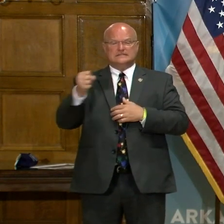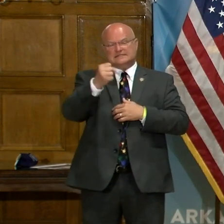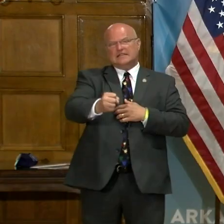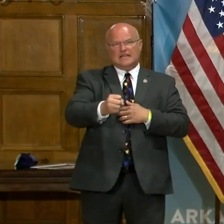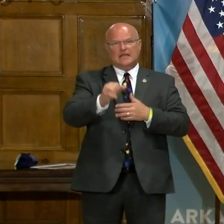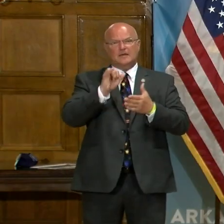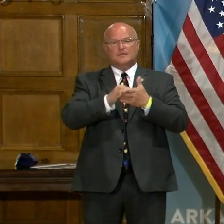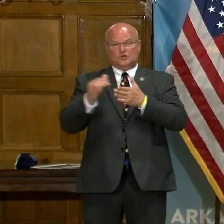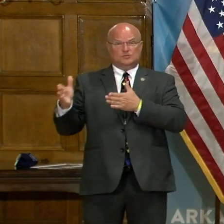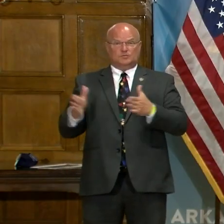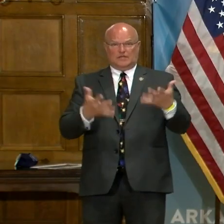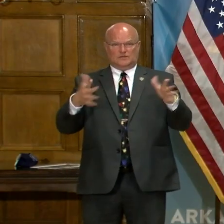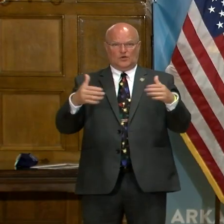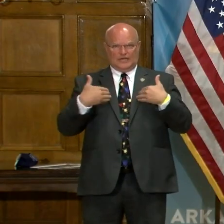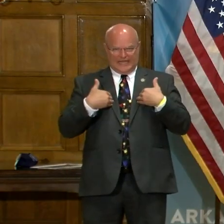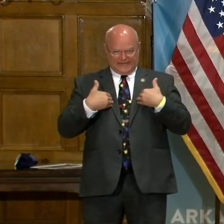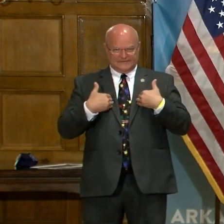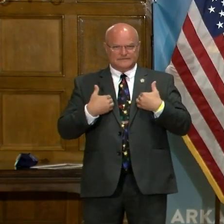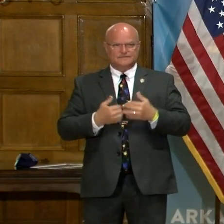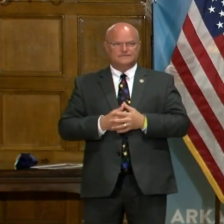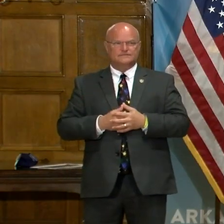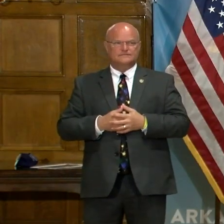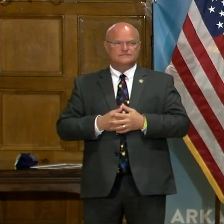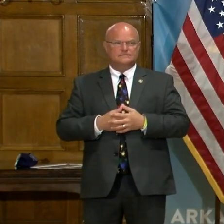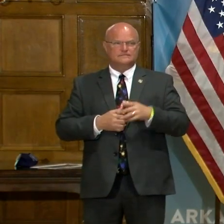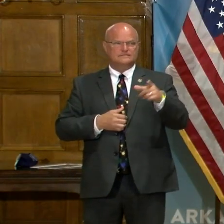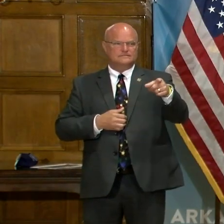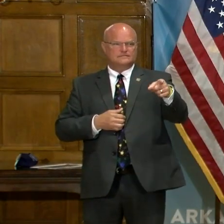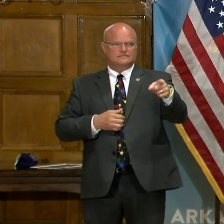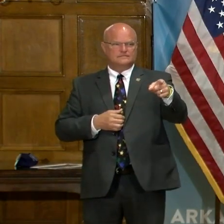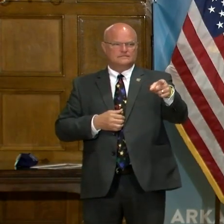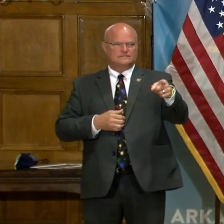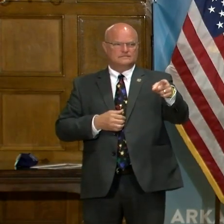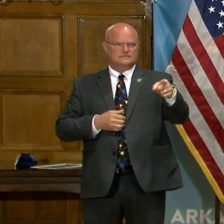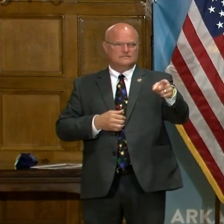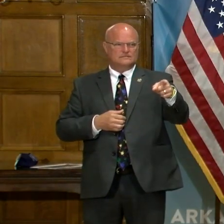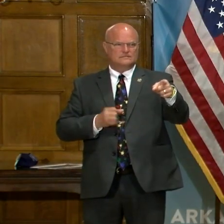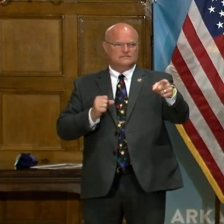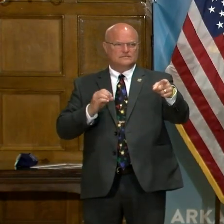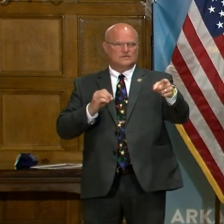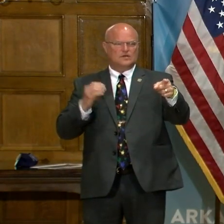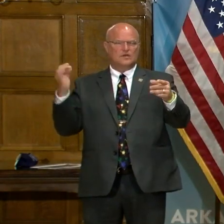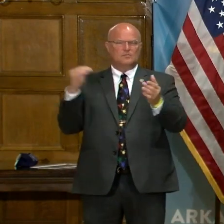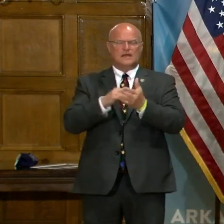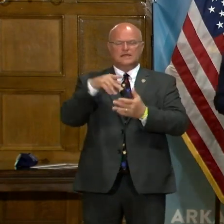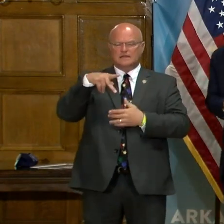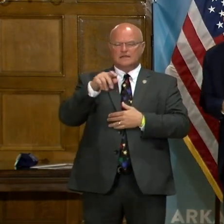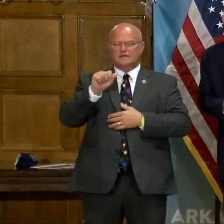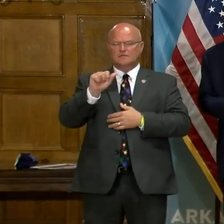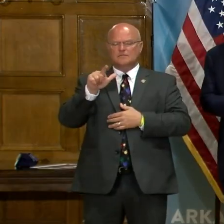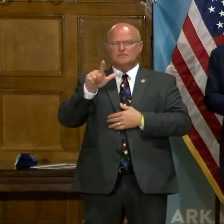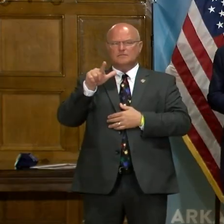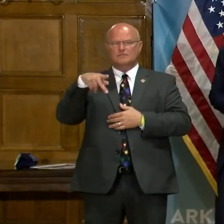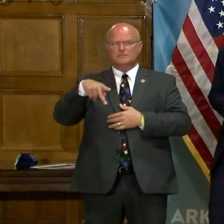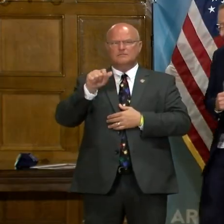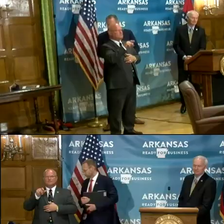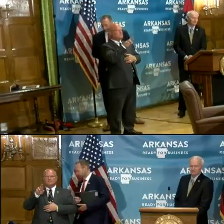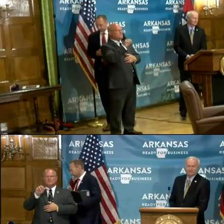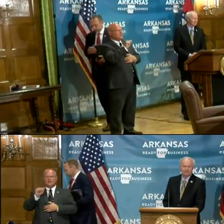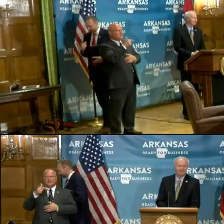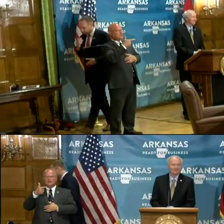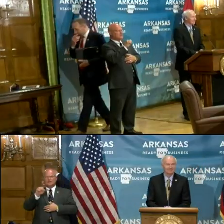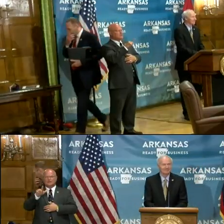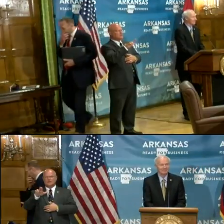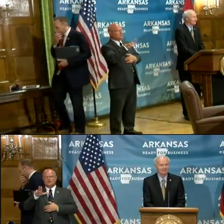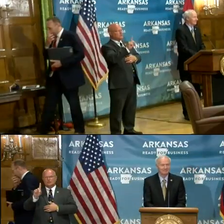place those plans that we have. Leslie? So back to Paragould, were there